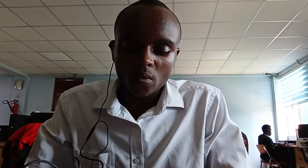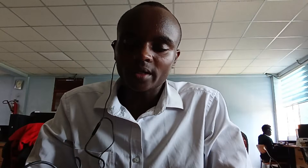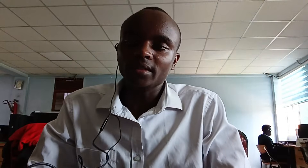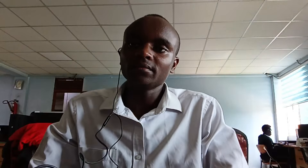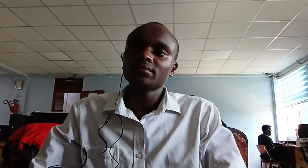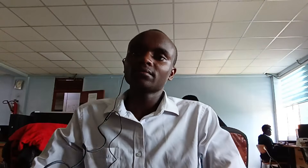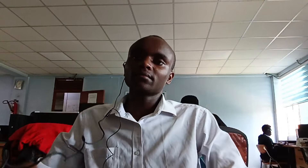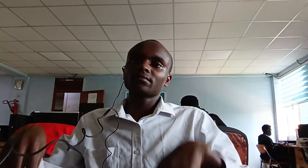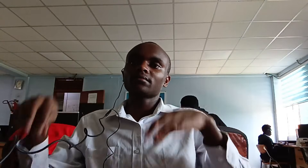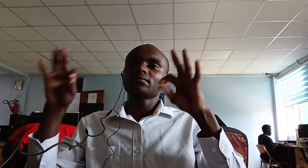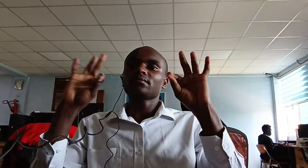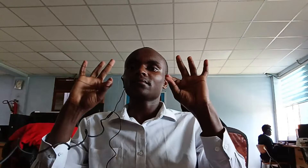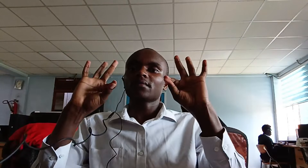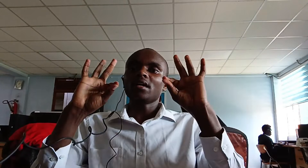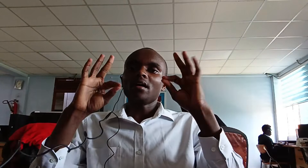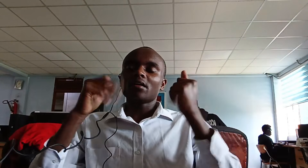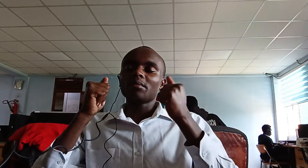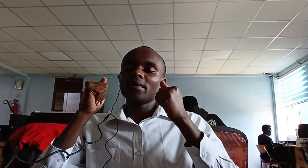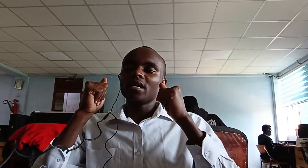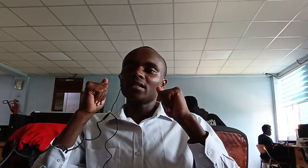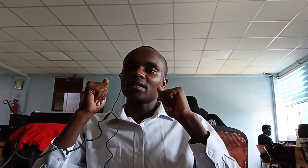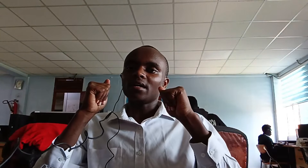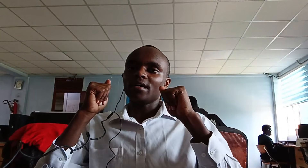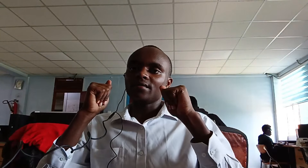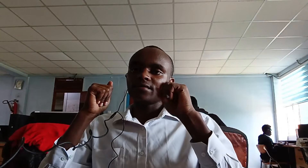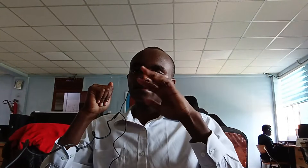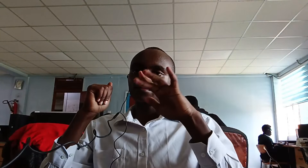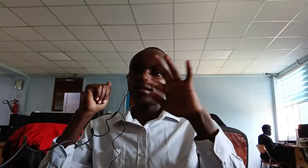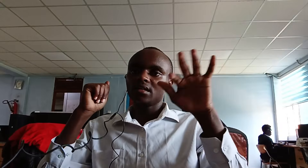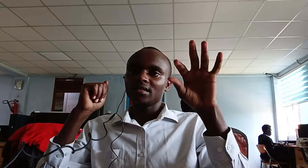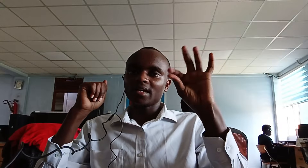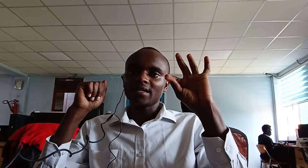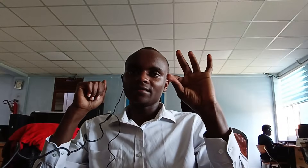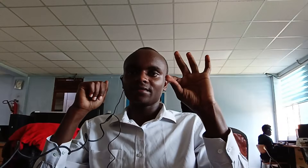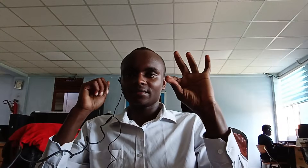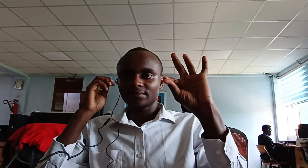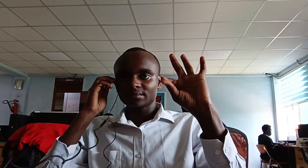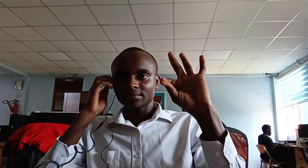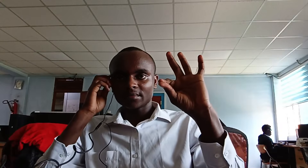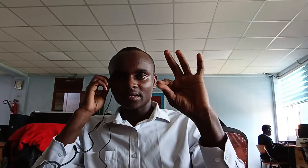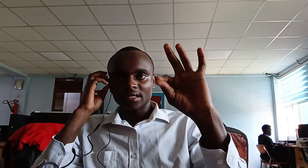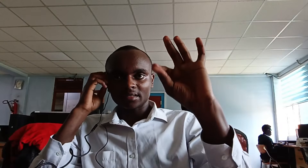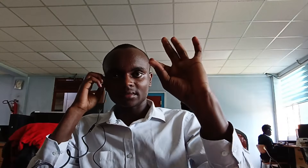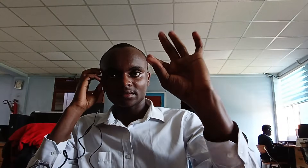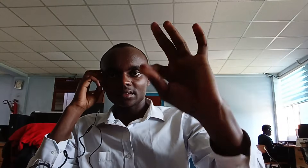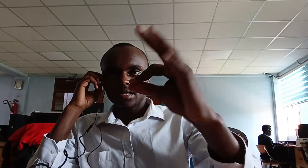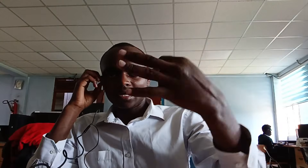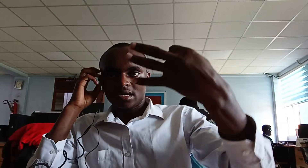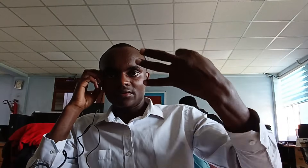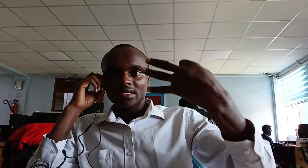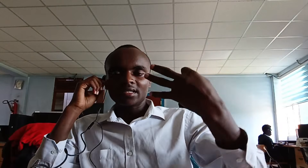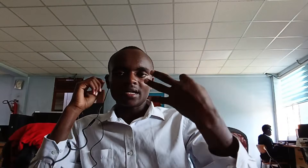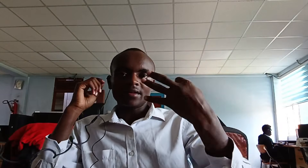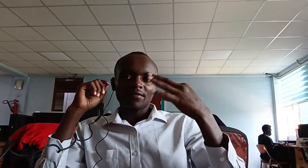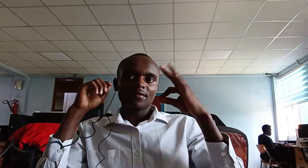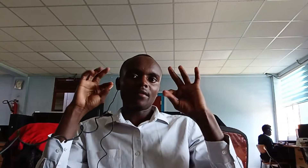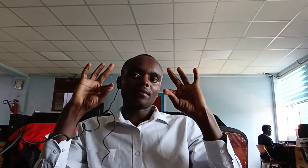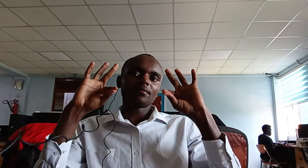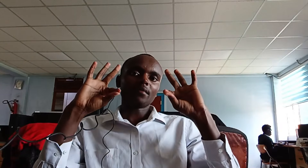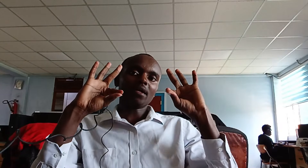wedding. Remember letter F, letter F. Yeah, the letter F,